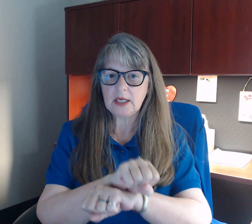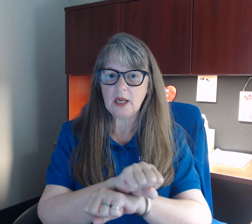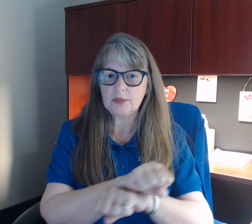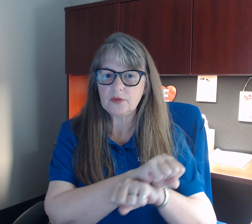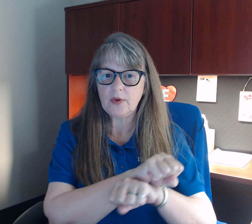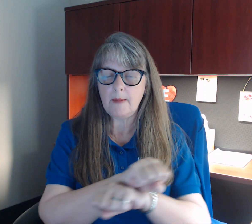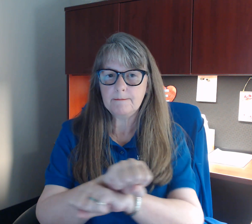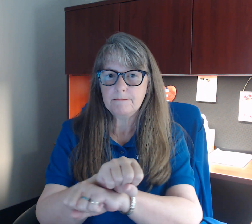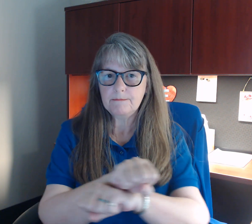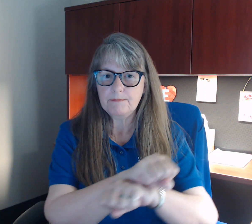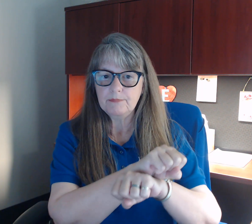comes from.